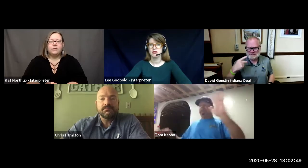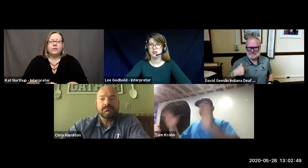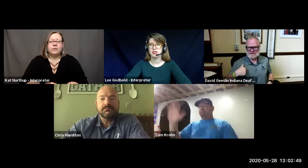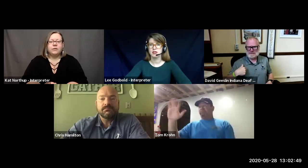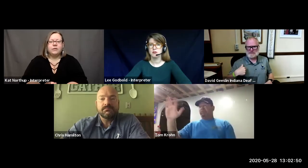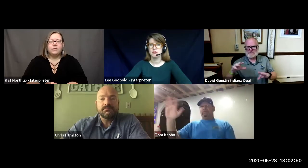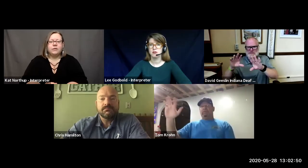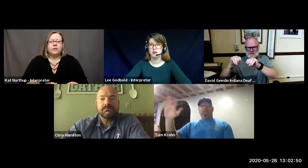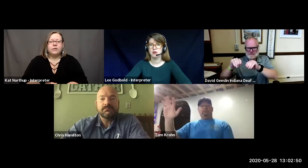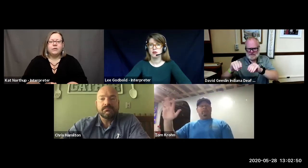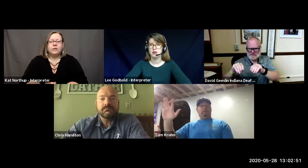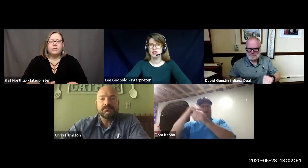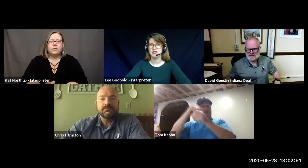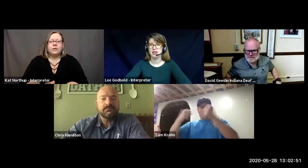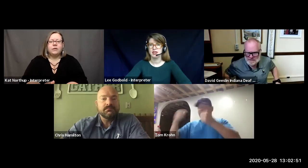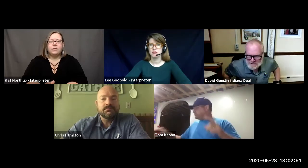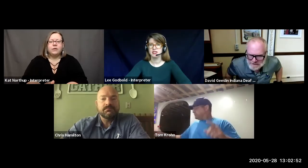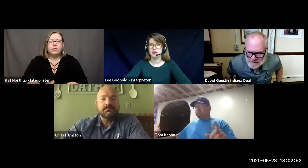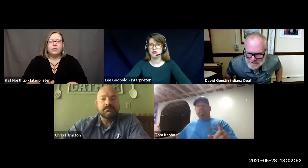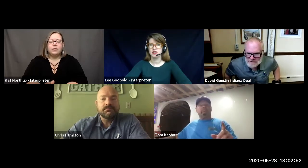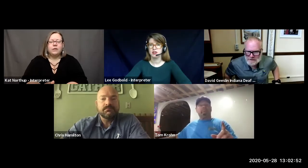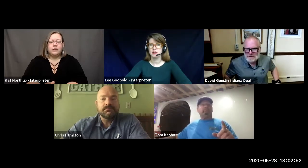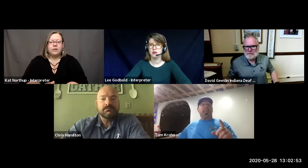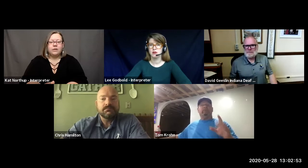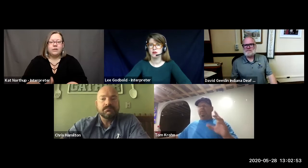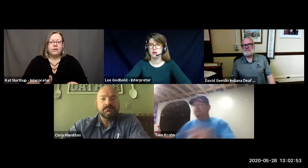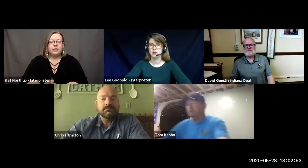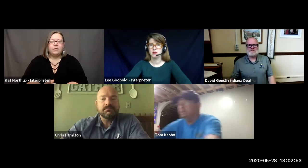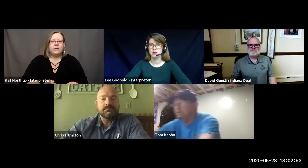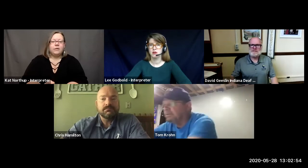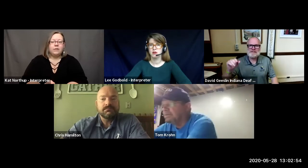see me, Tom? Yes, hi, please stop your video.